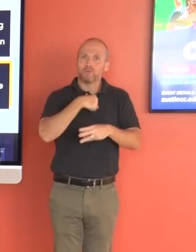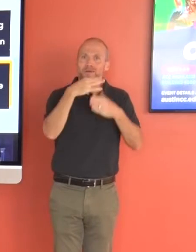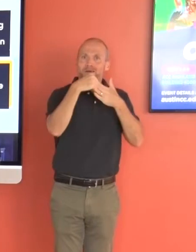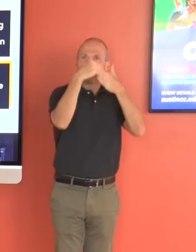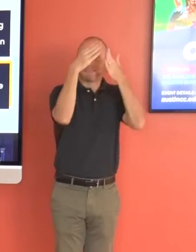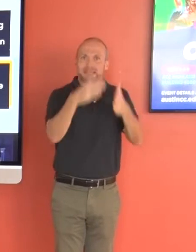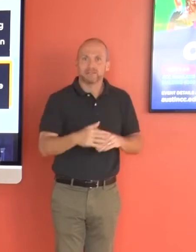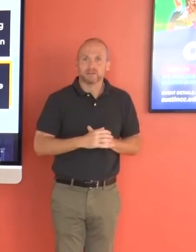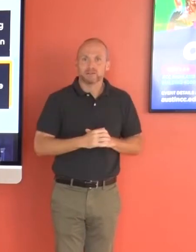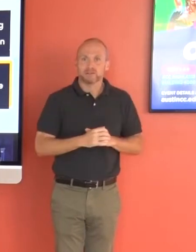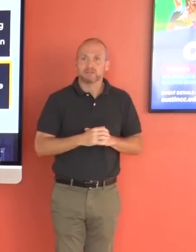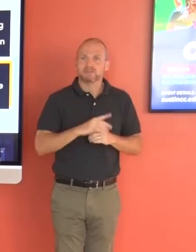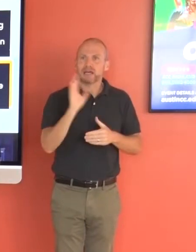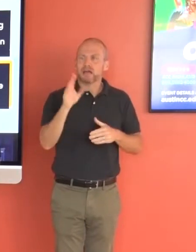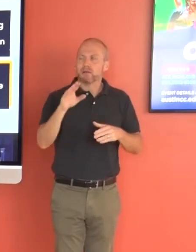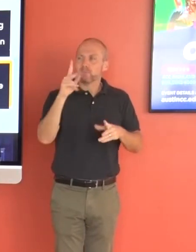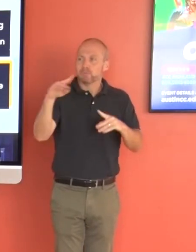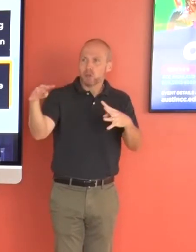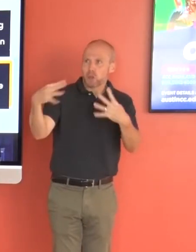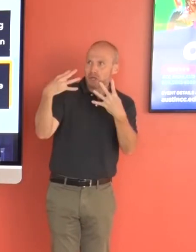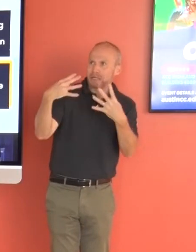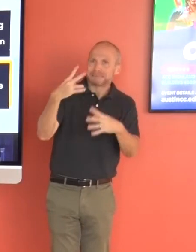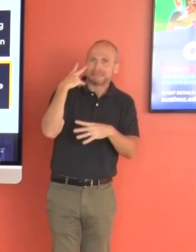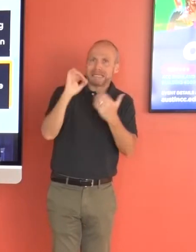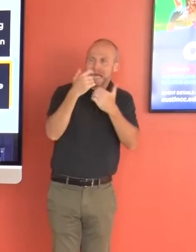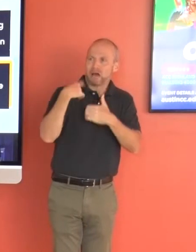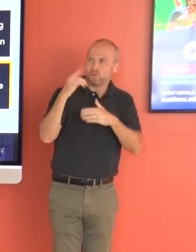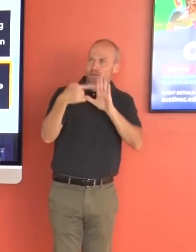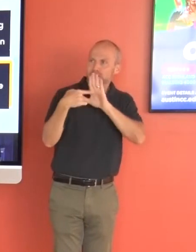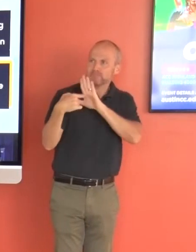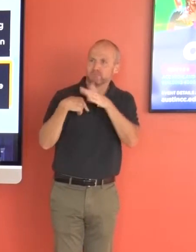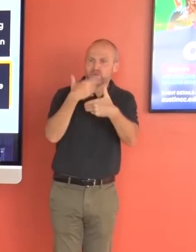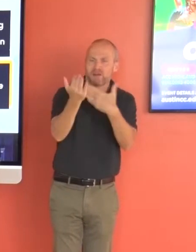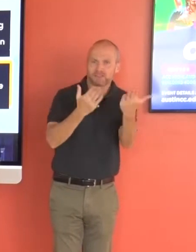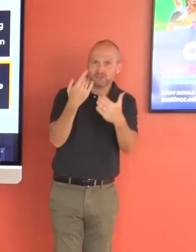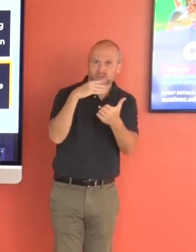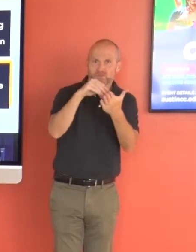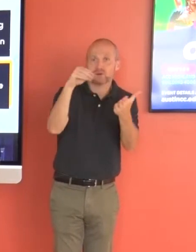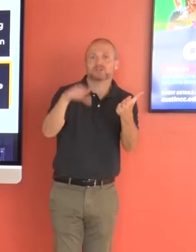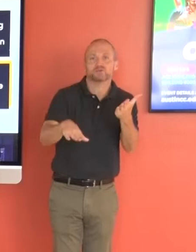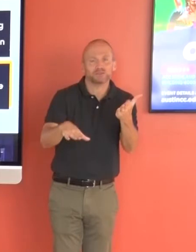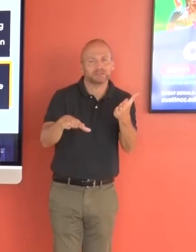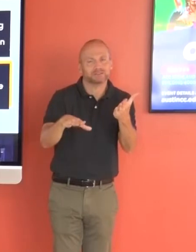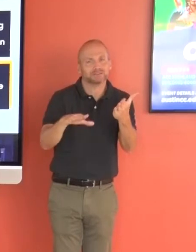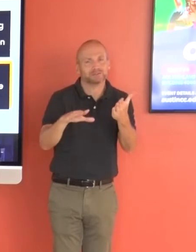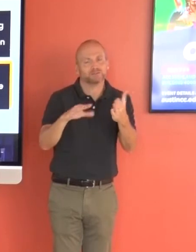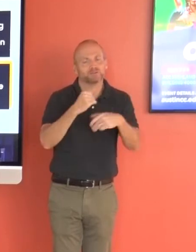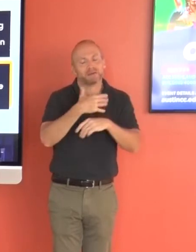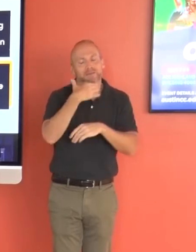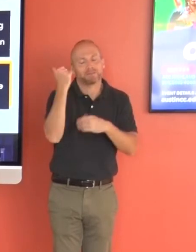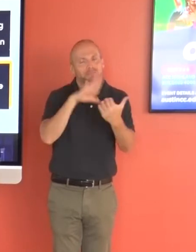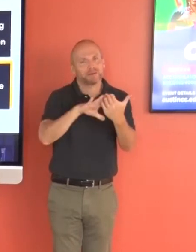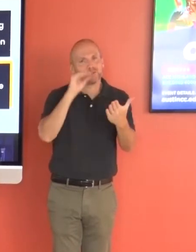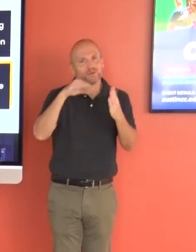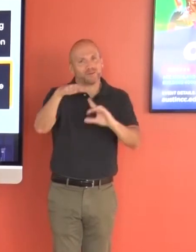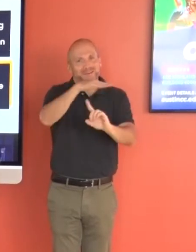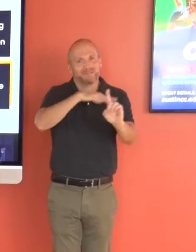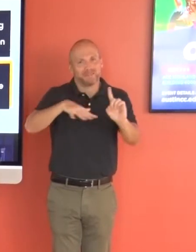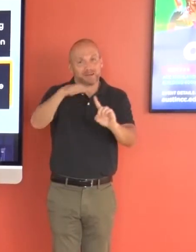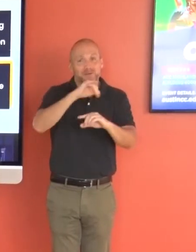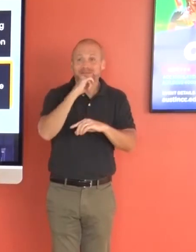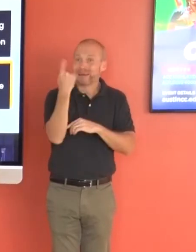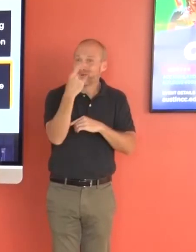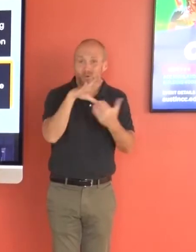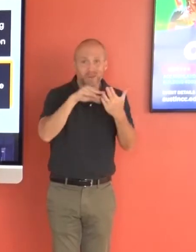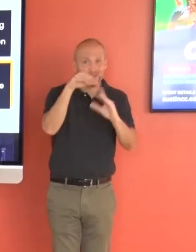exemplar for how we serve our students. We want to create those absolute best learning environments. But it's not just the learning